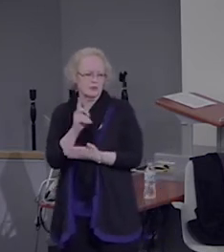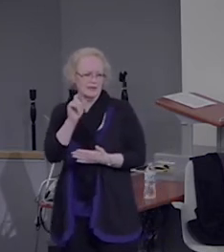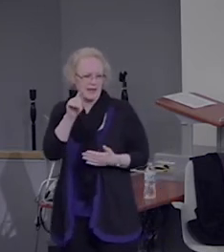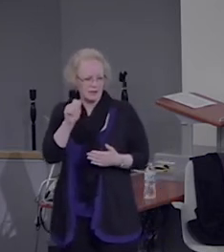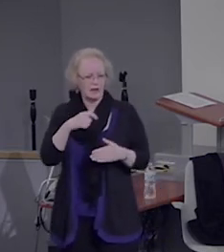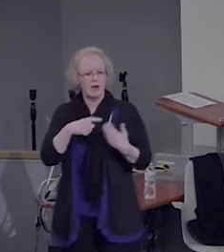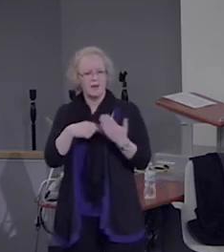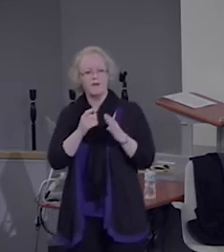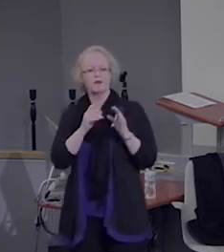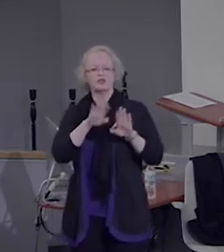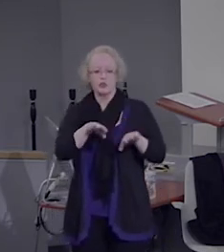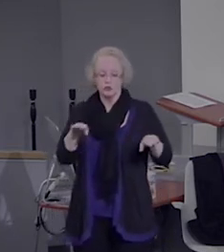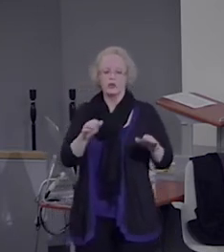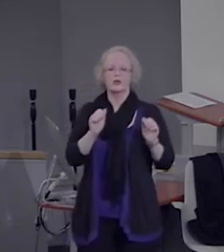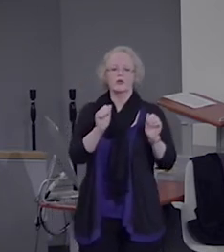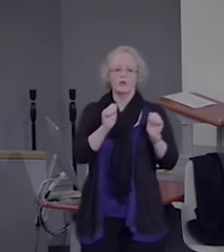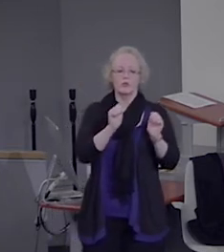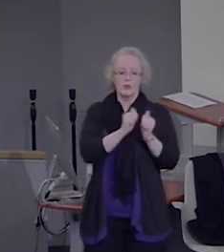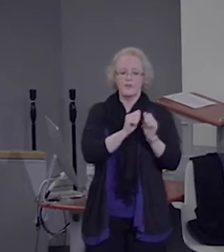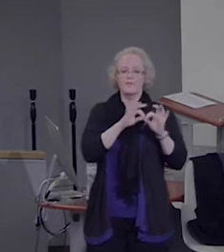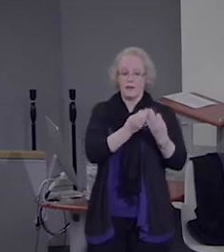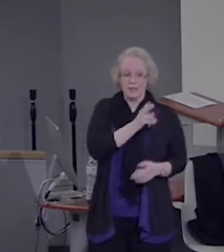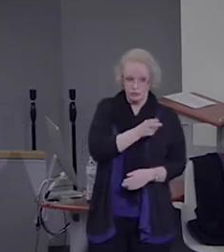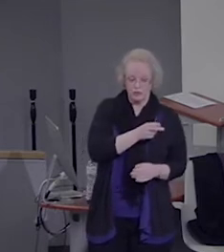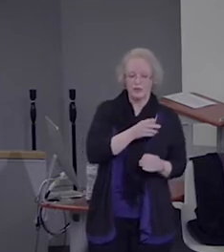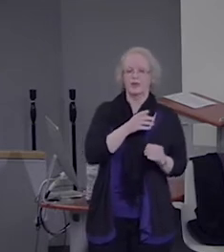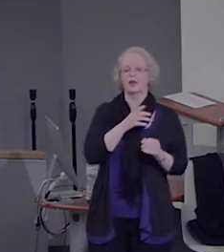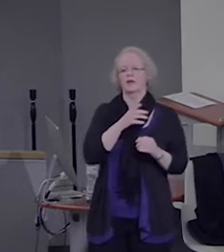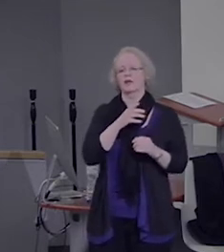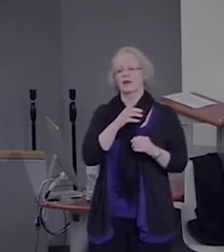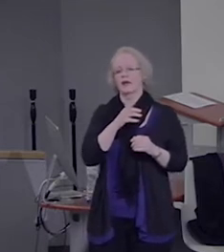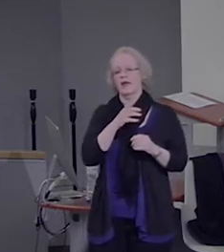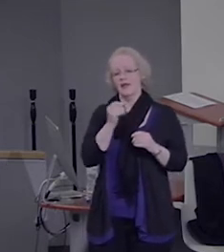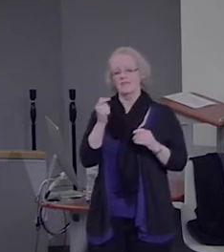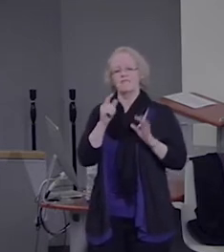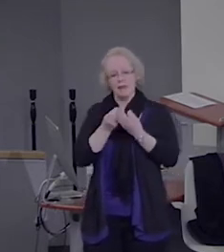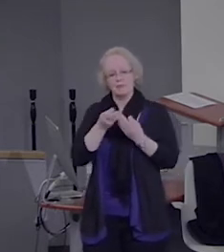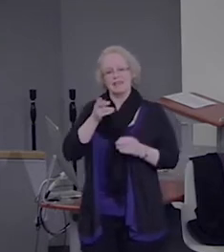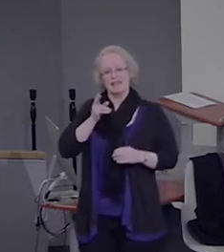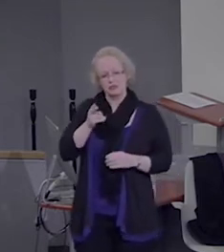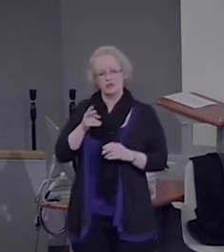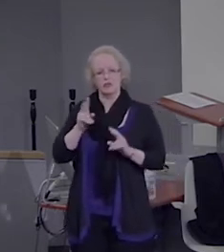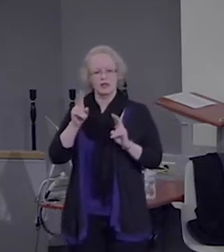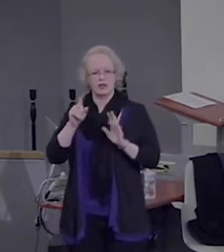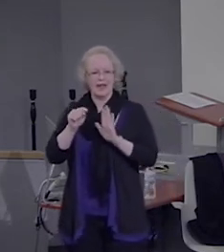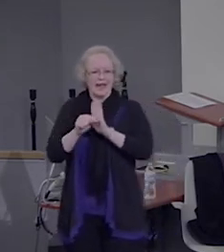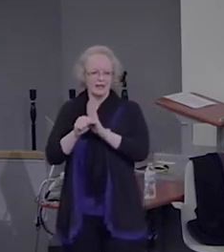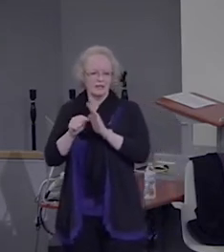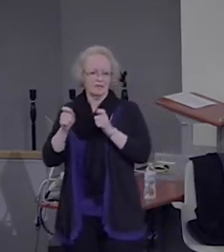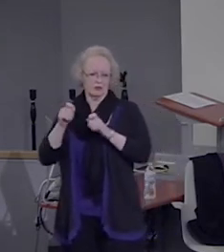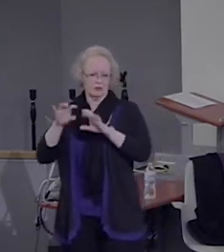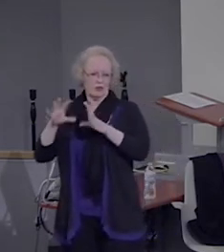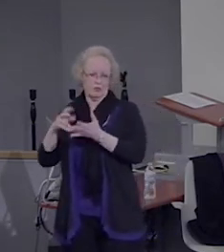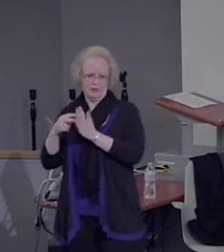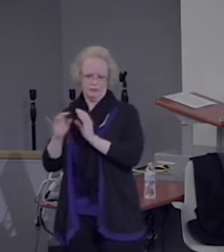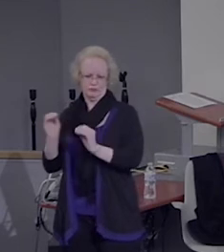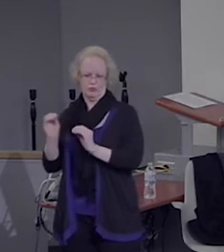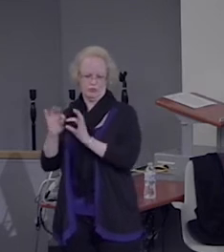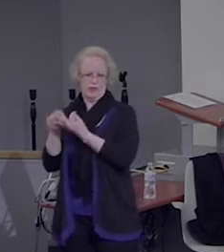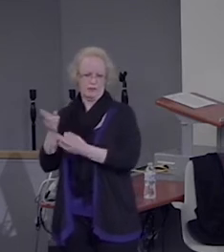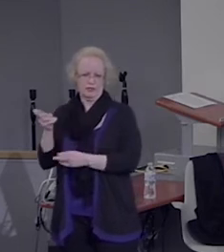and family children with a family history and their family history negative controls so this is